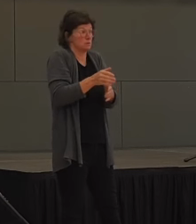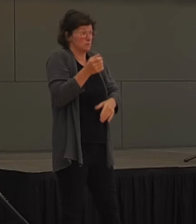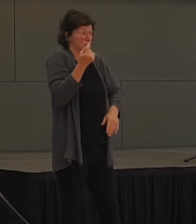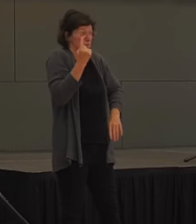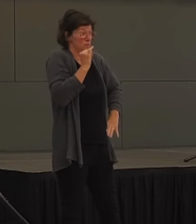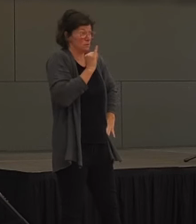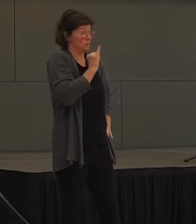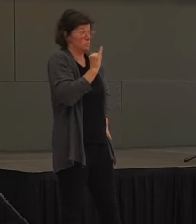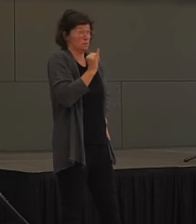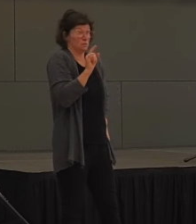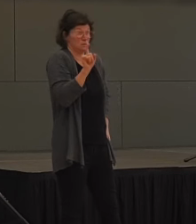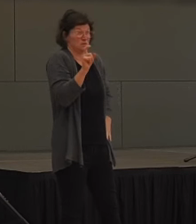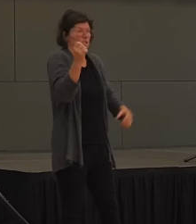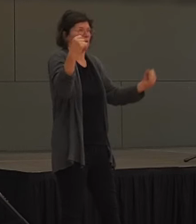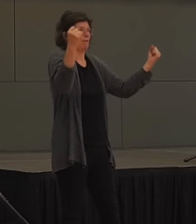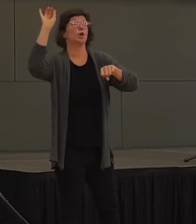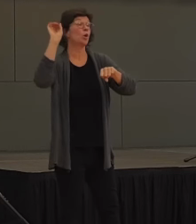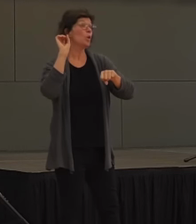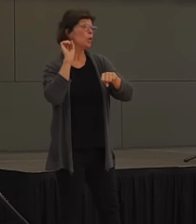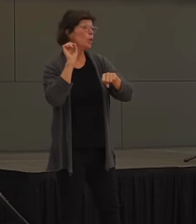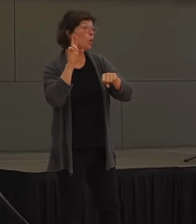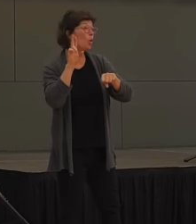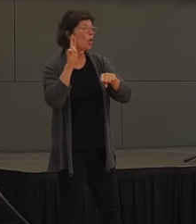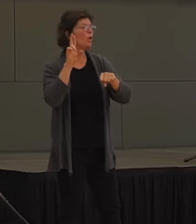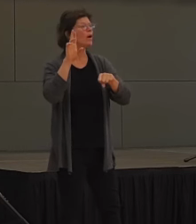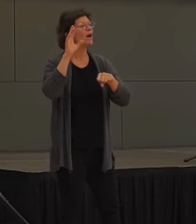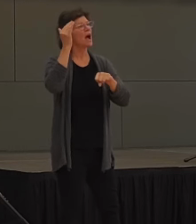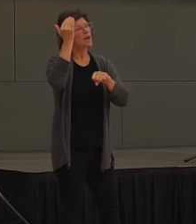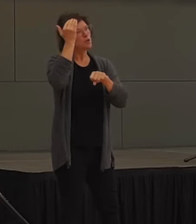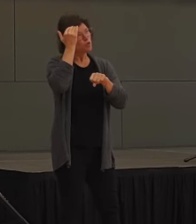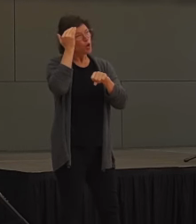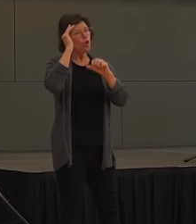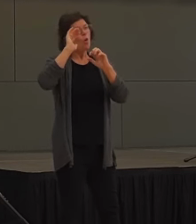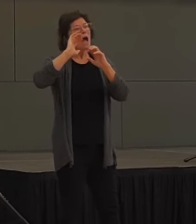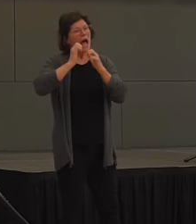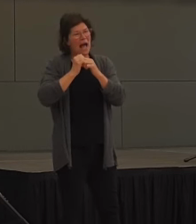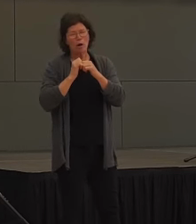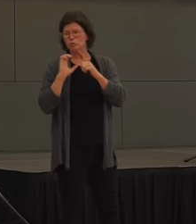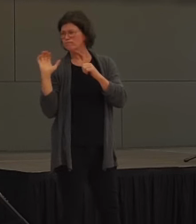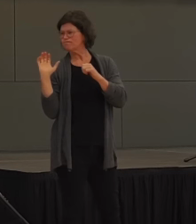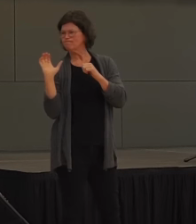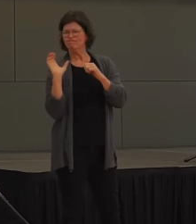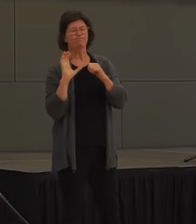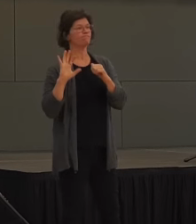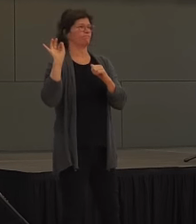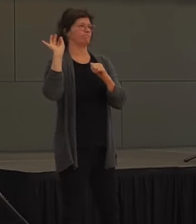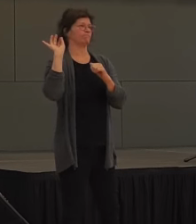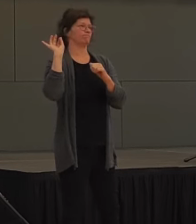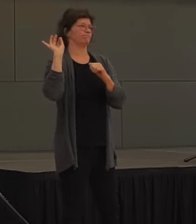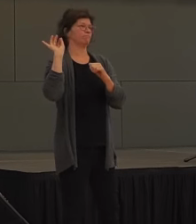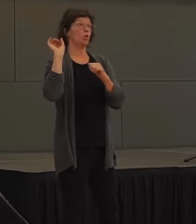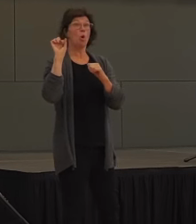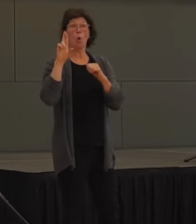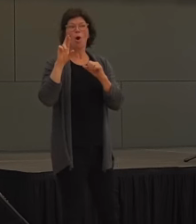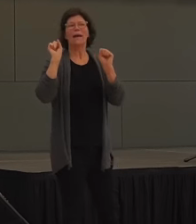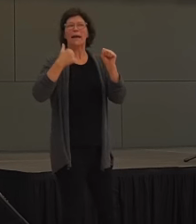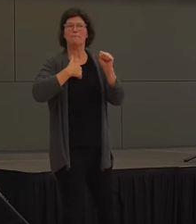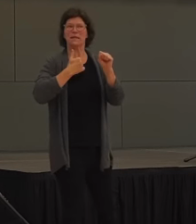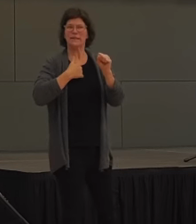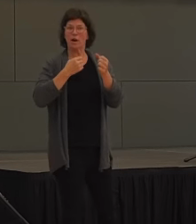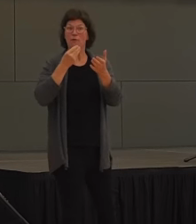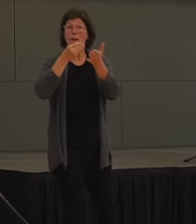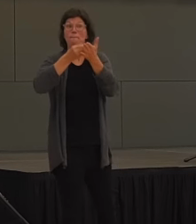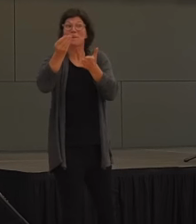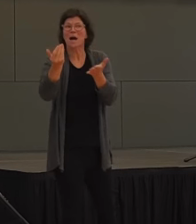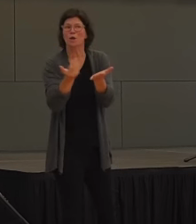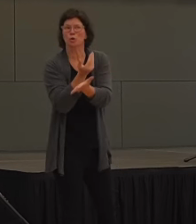am always losing my glasses. The resources and the wherewithal to be able to get new glasses.